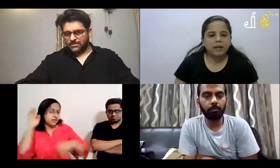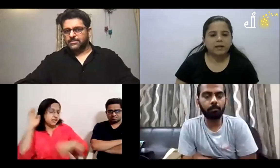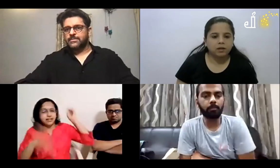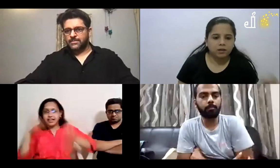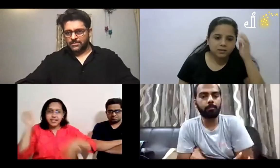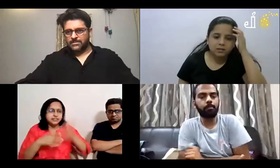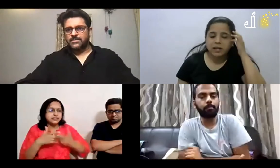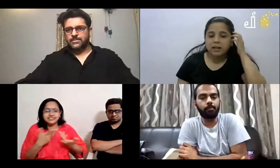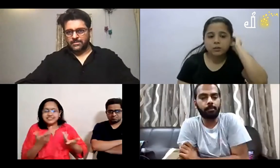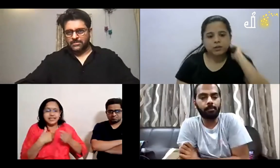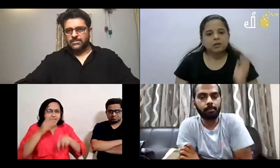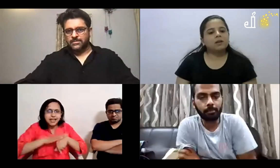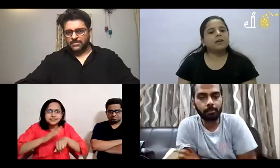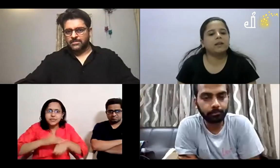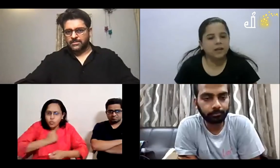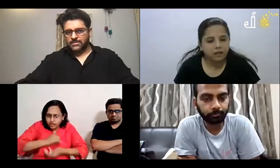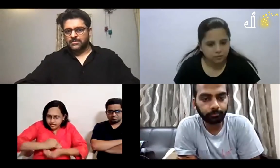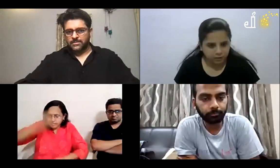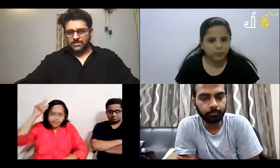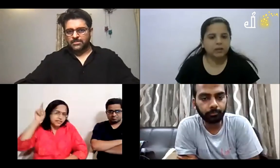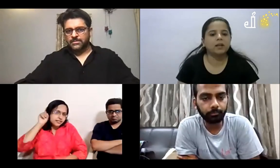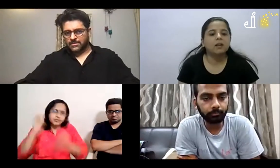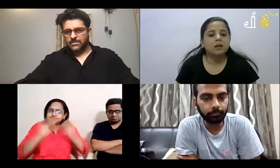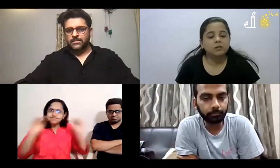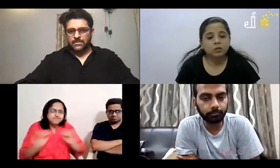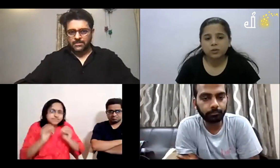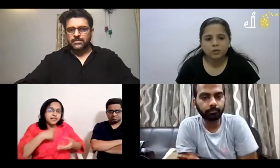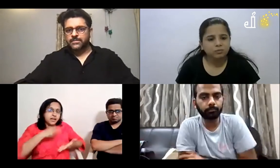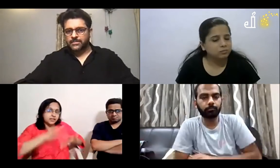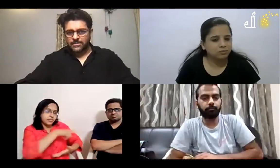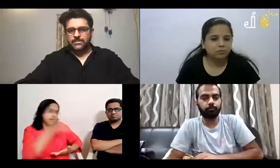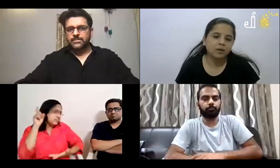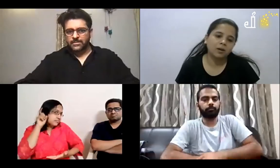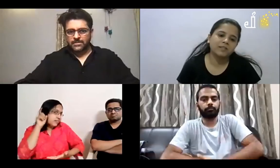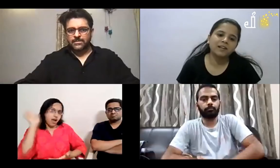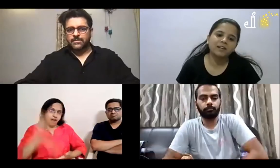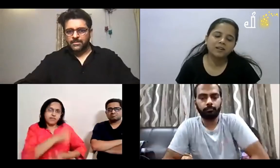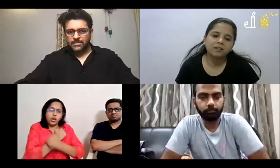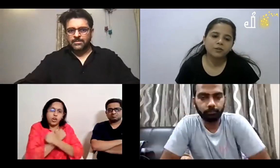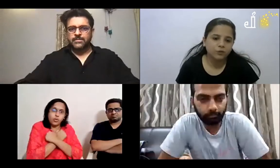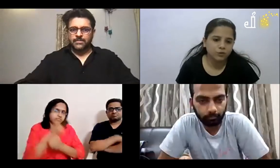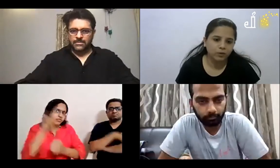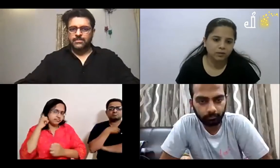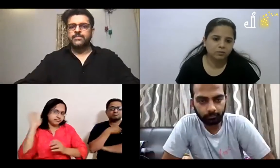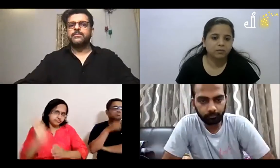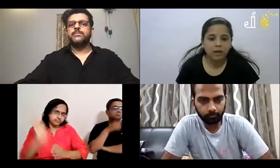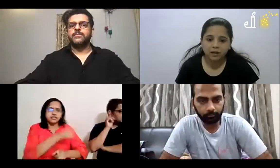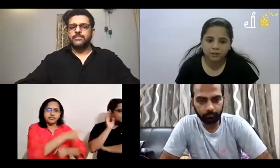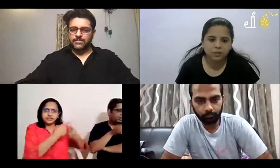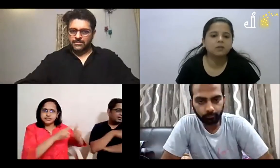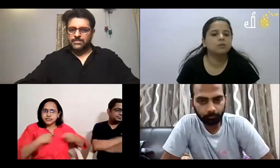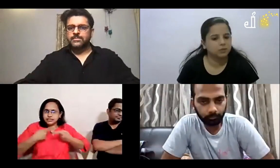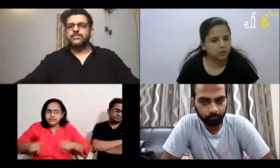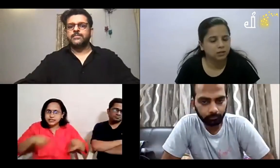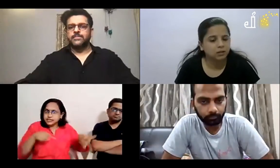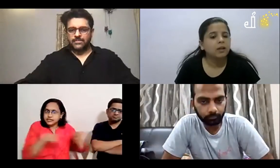So my child using a hearing aid in the beginning. So my child didn't used to it, but my